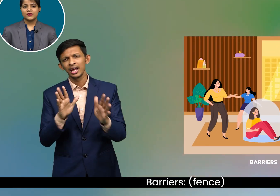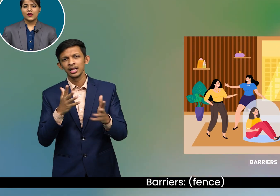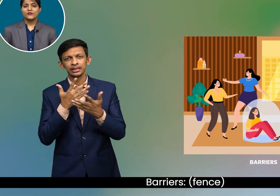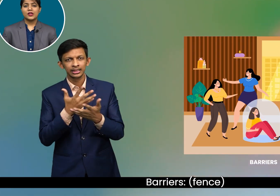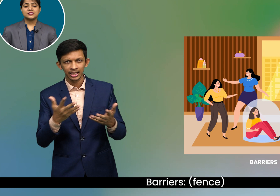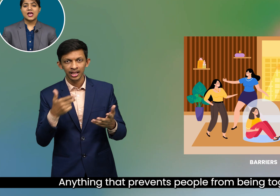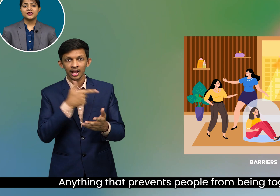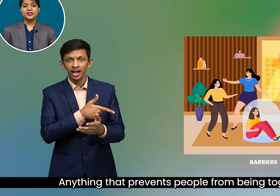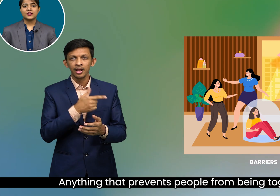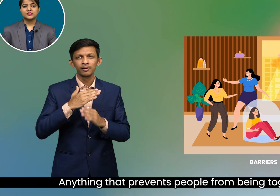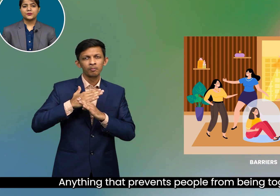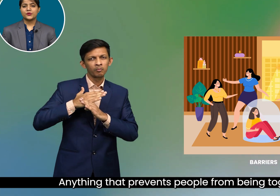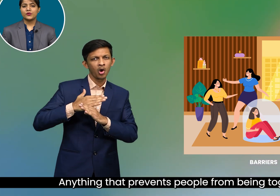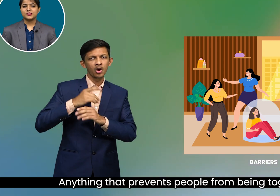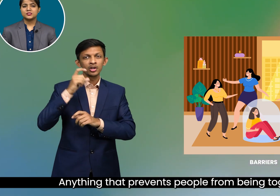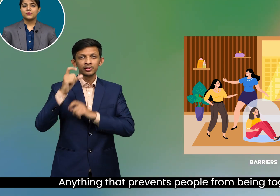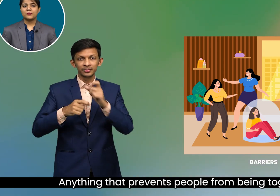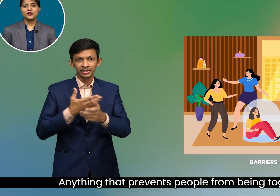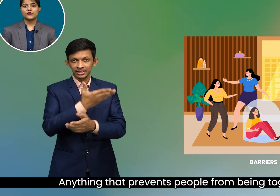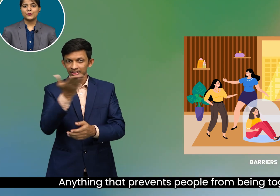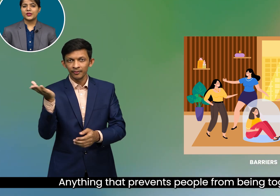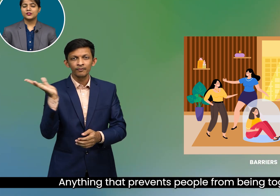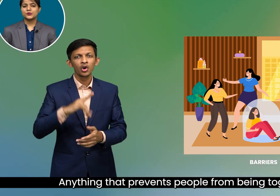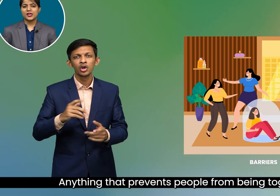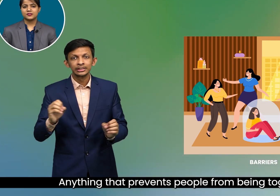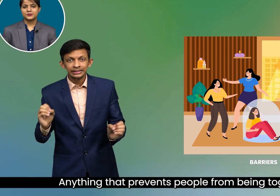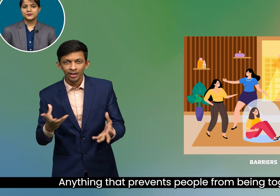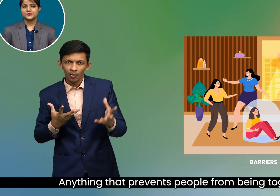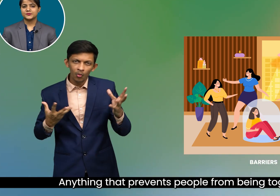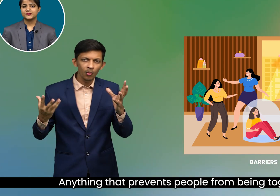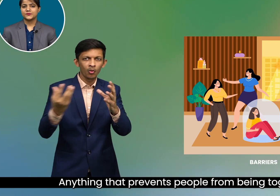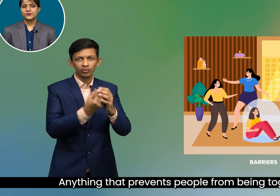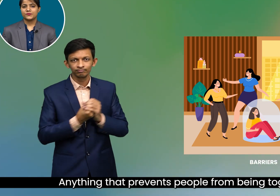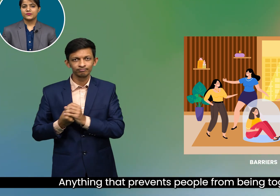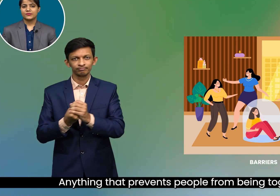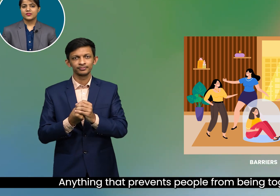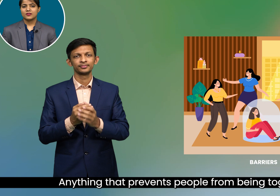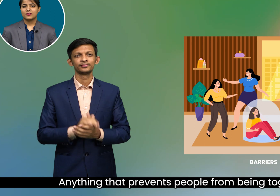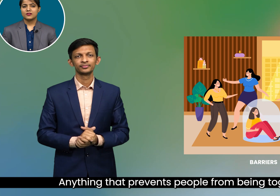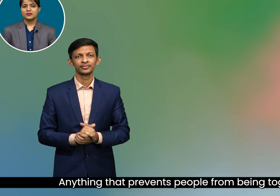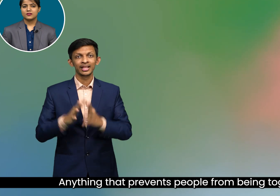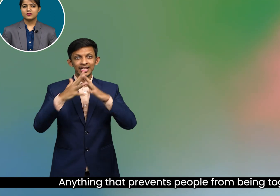barriers, fence anything that prevents people from being together.